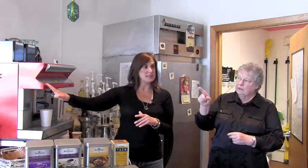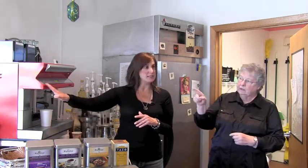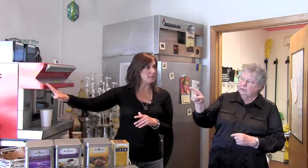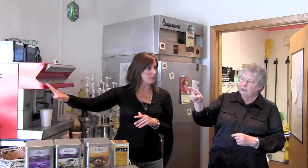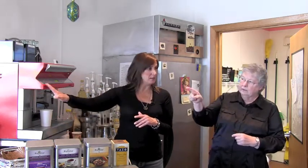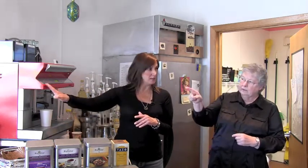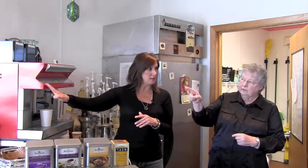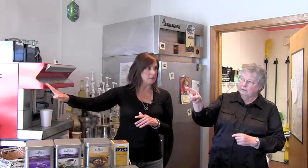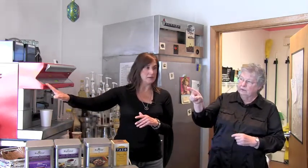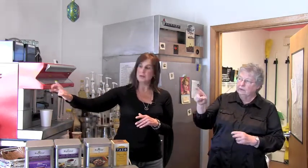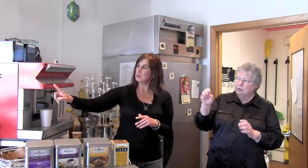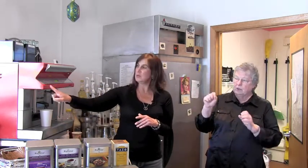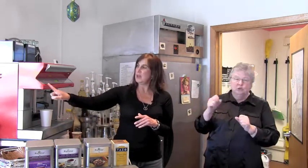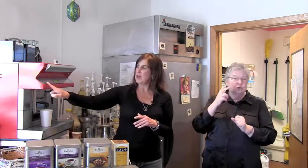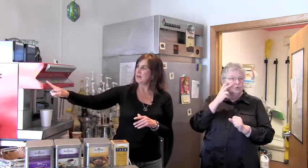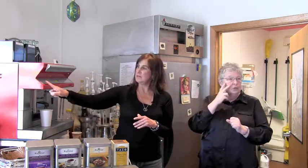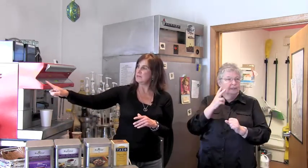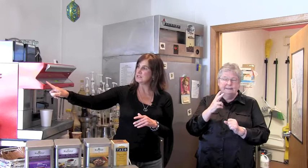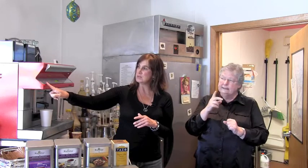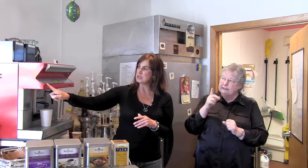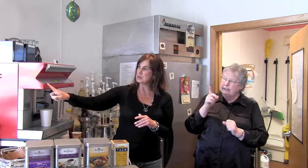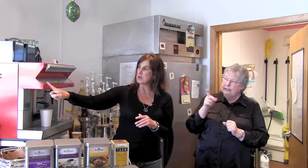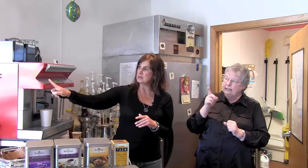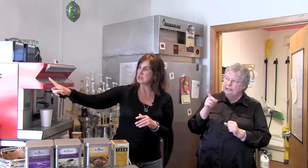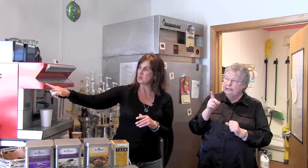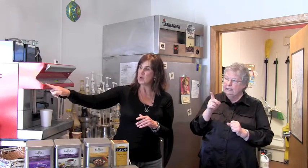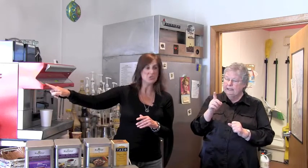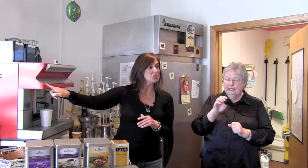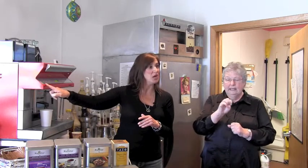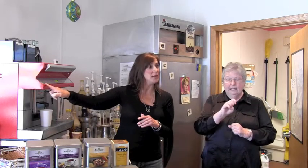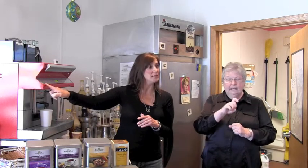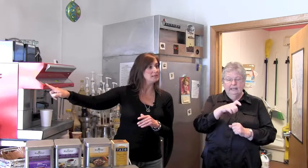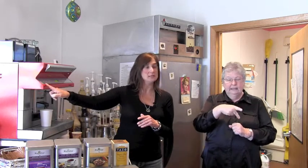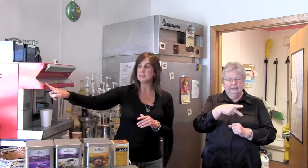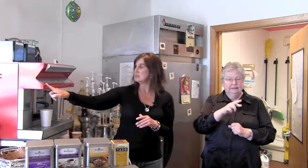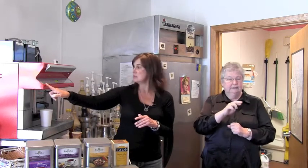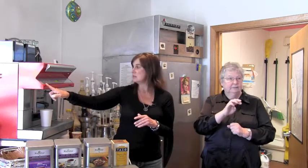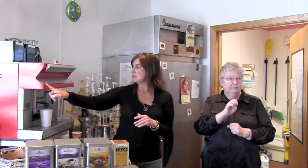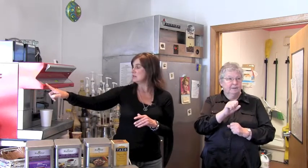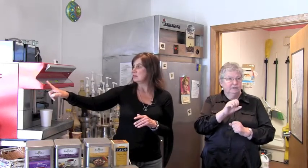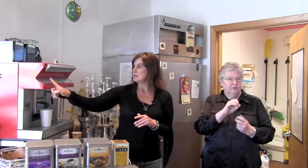And as you can see up here, we have espresso comes in 1 shot